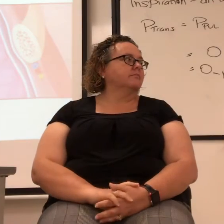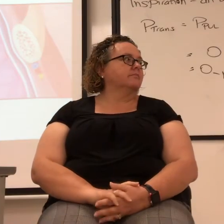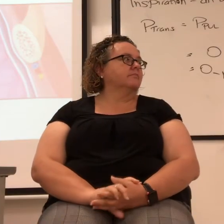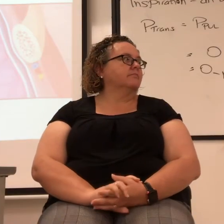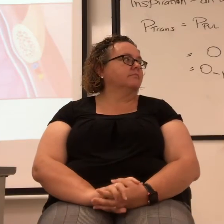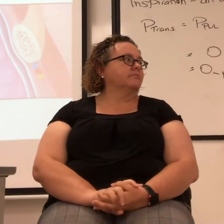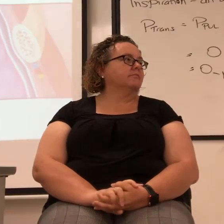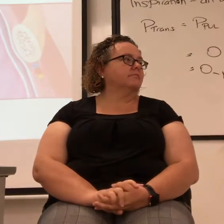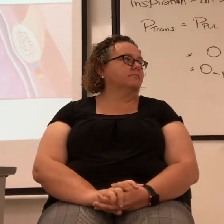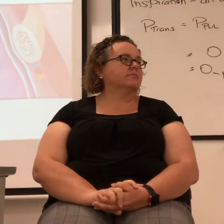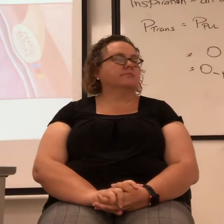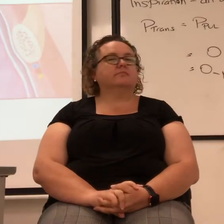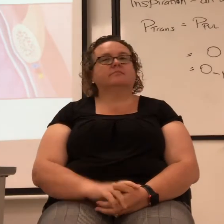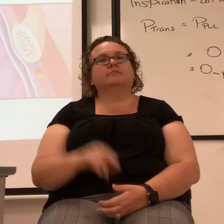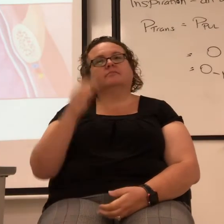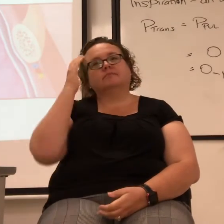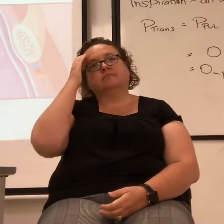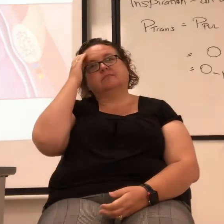muscles.